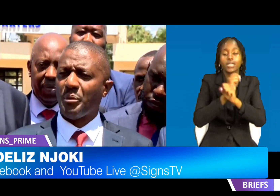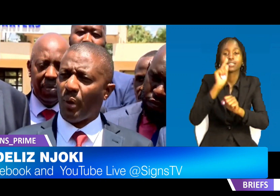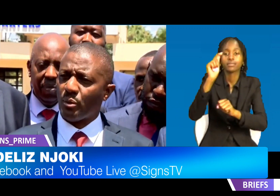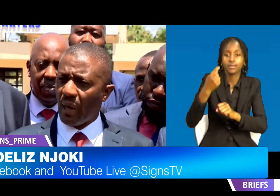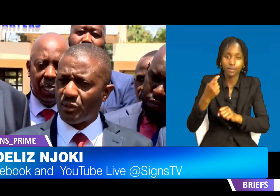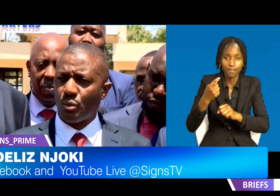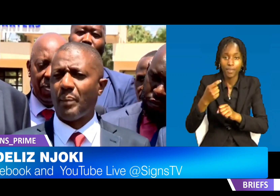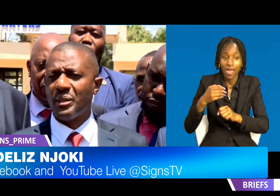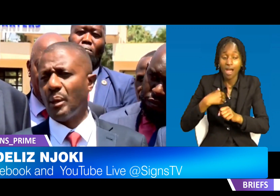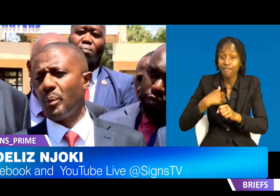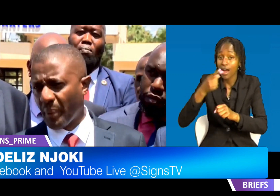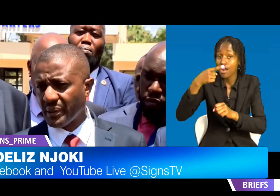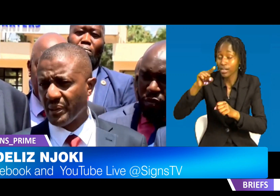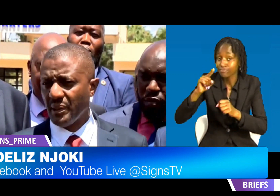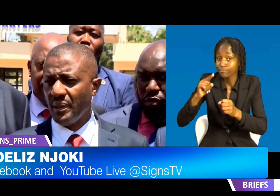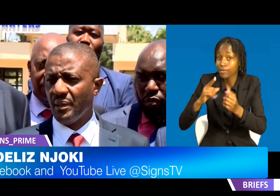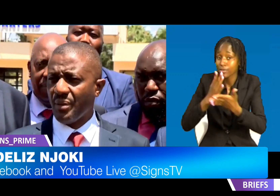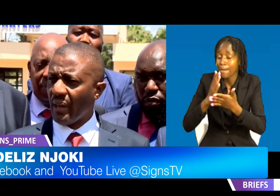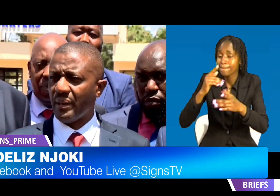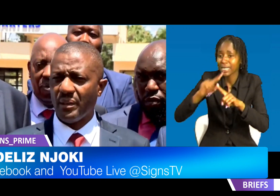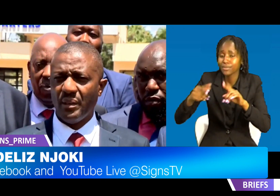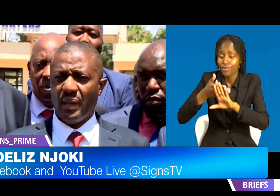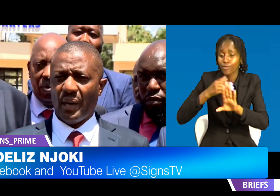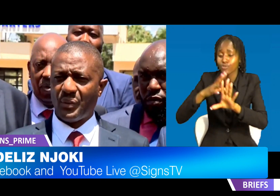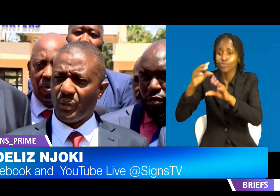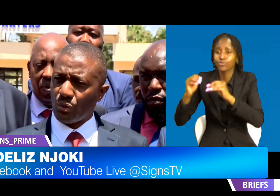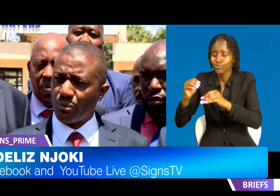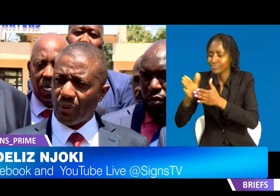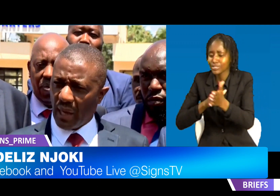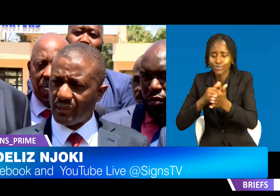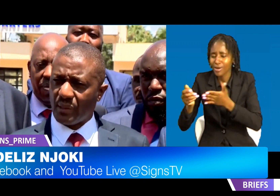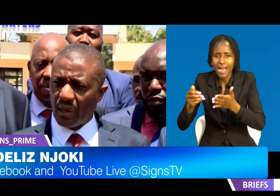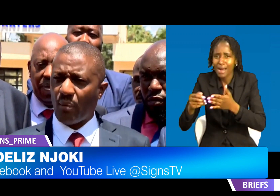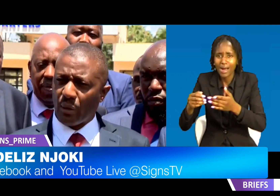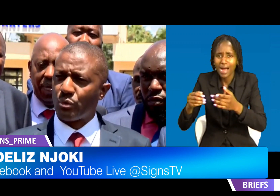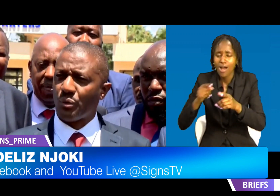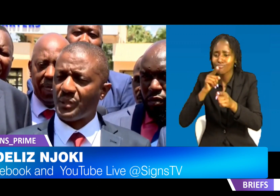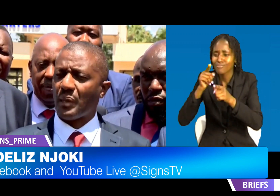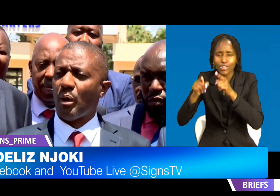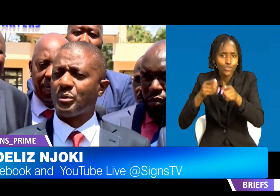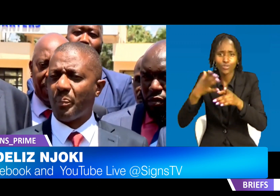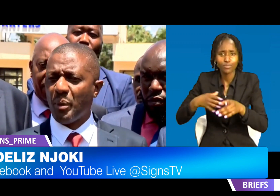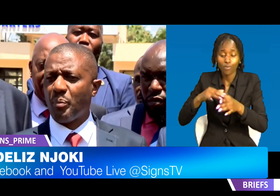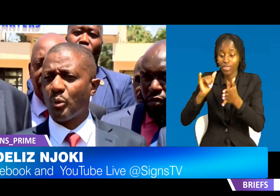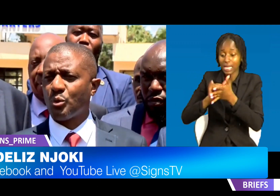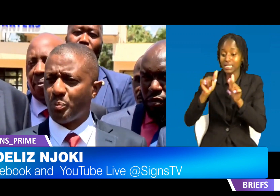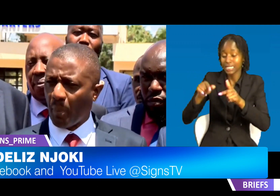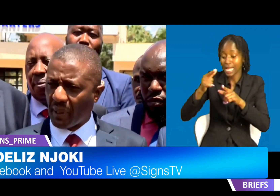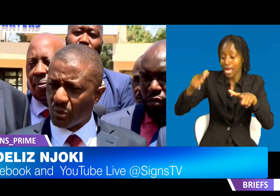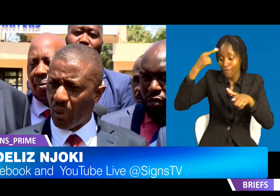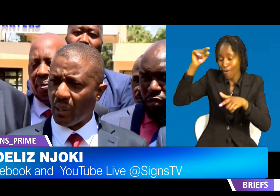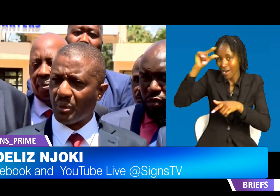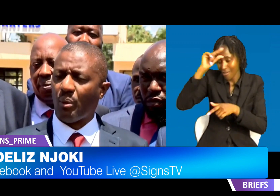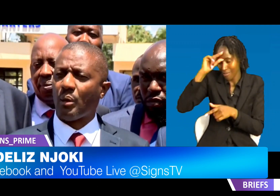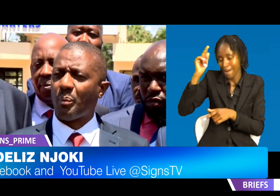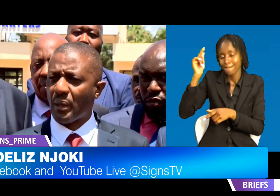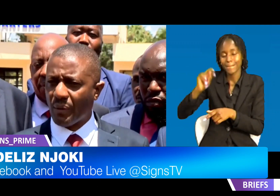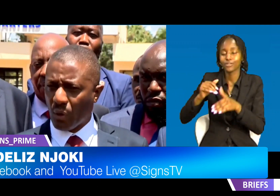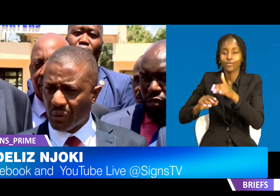before you rush to damage a property, really, I think you should ask one or two things. That most of the people's whose properties were damaged, they were not part of the court